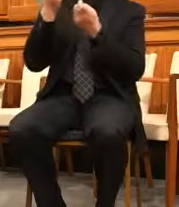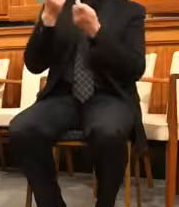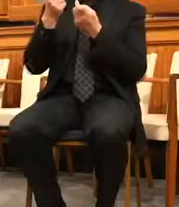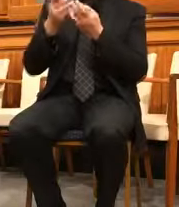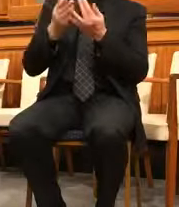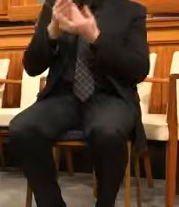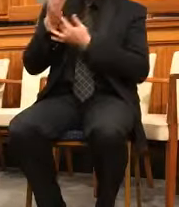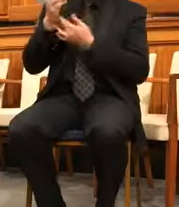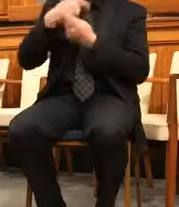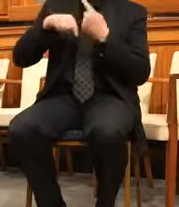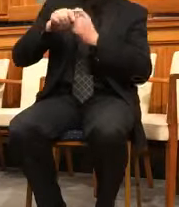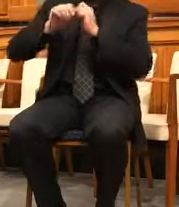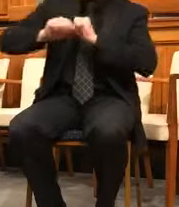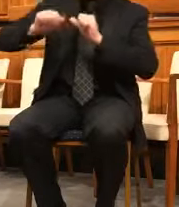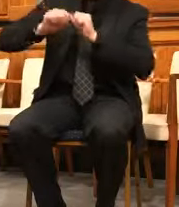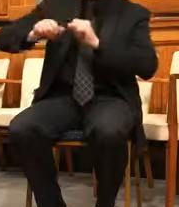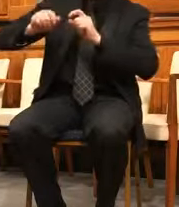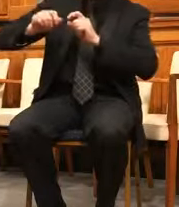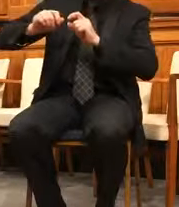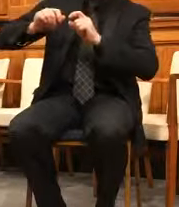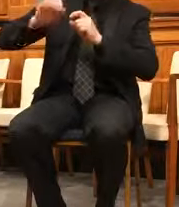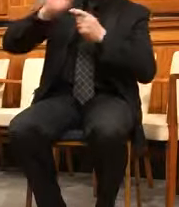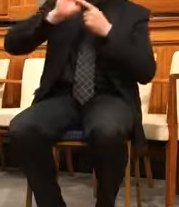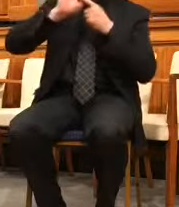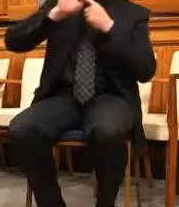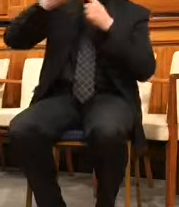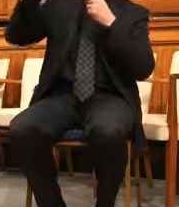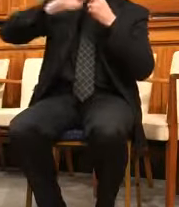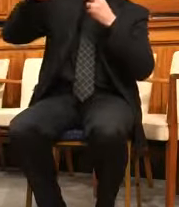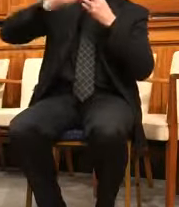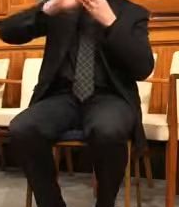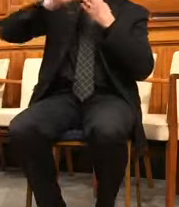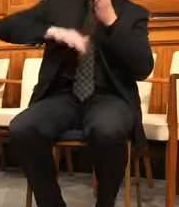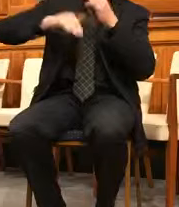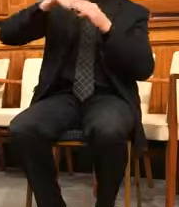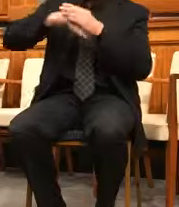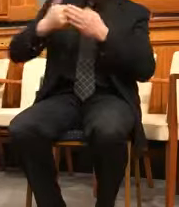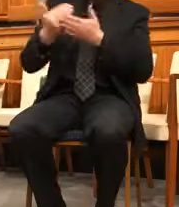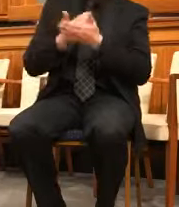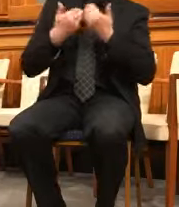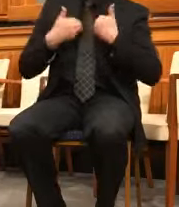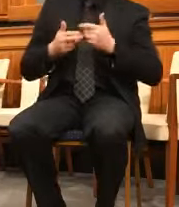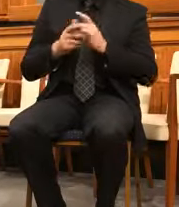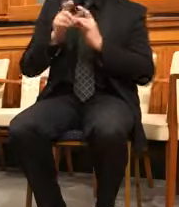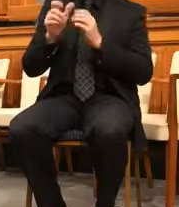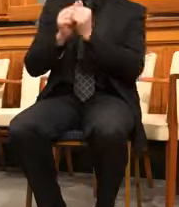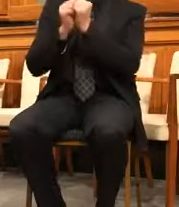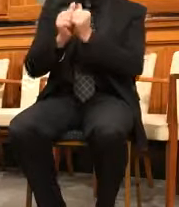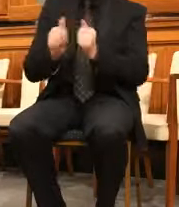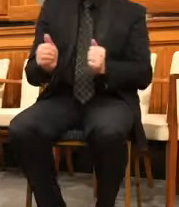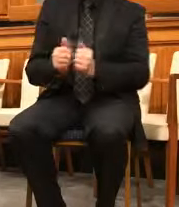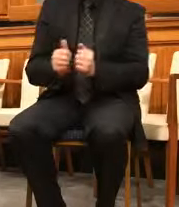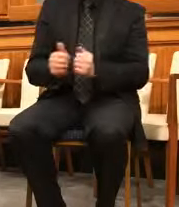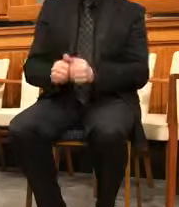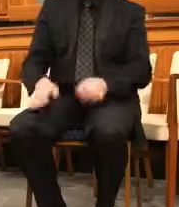ask these things in the name of our Saviour, for his sake.